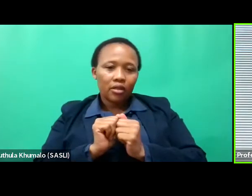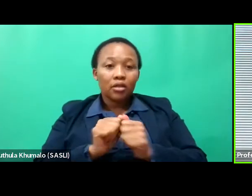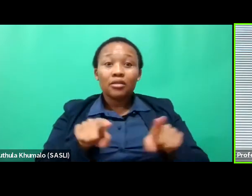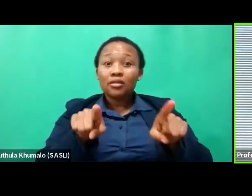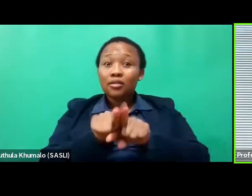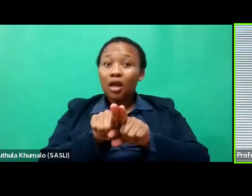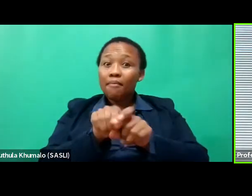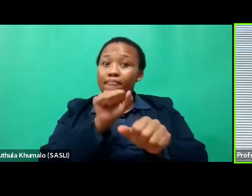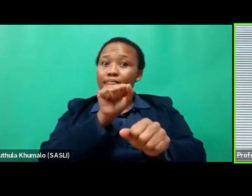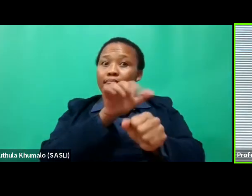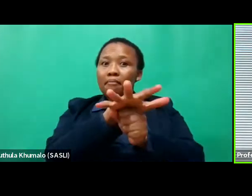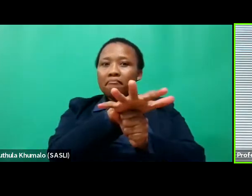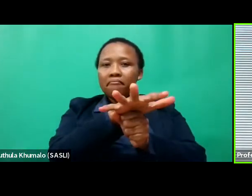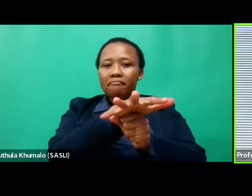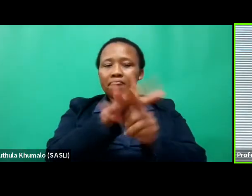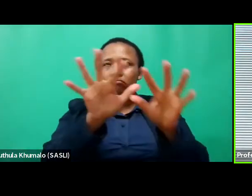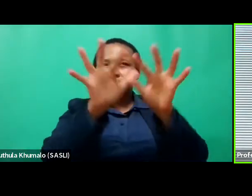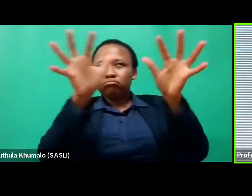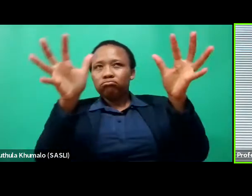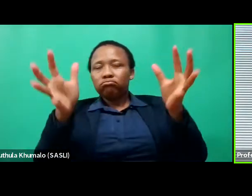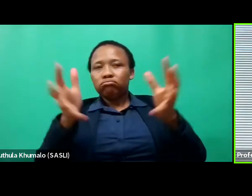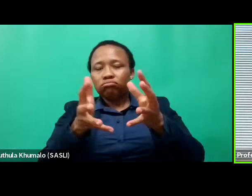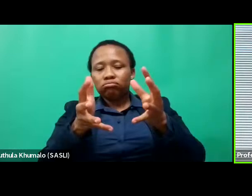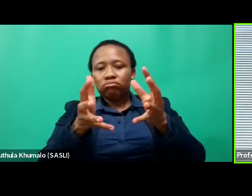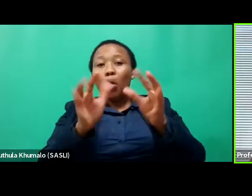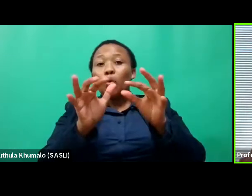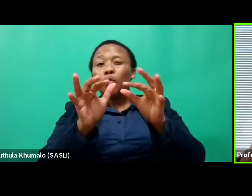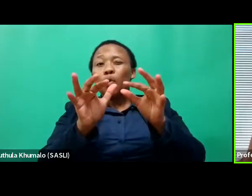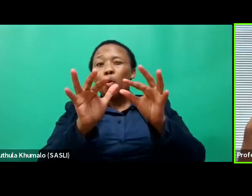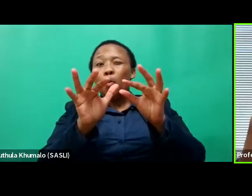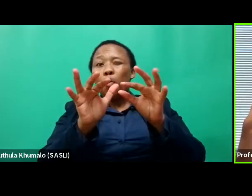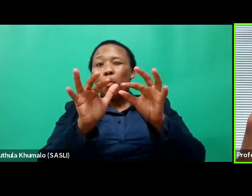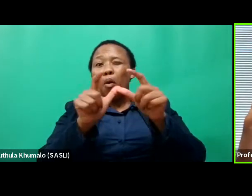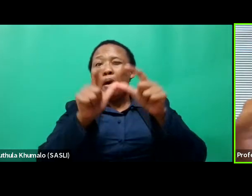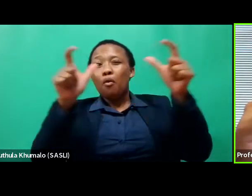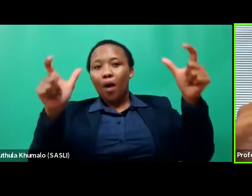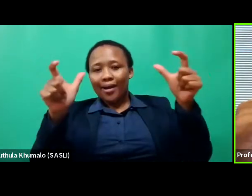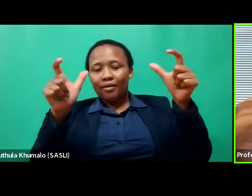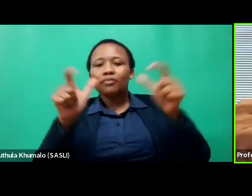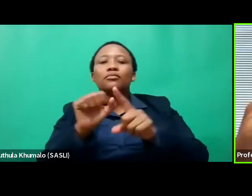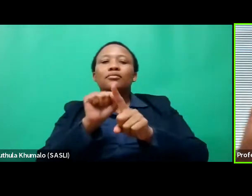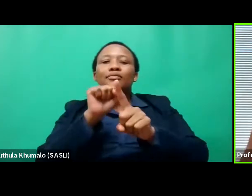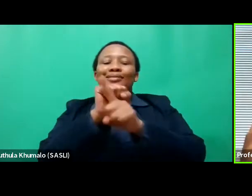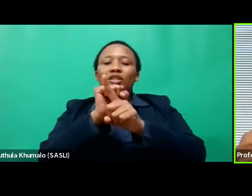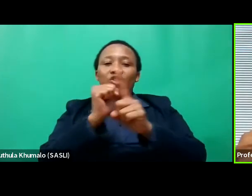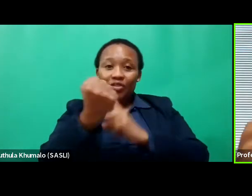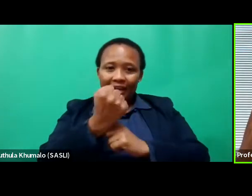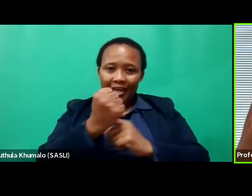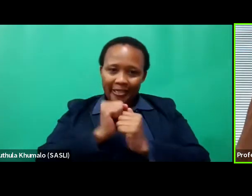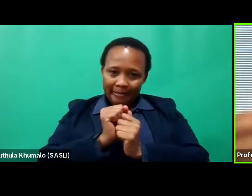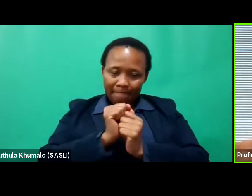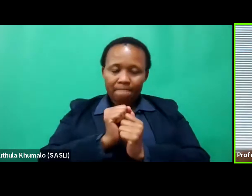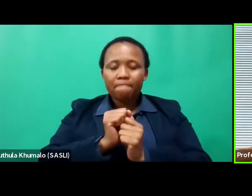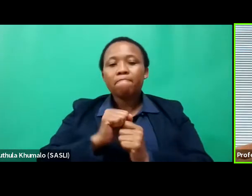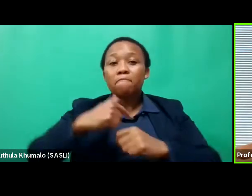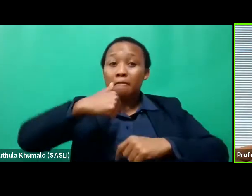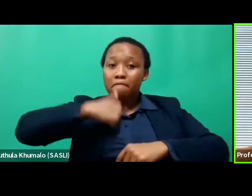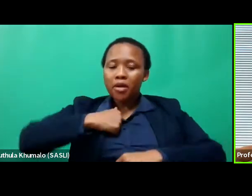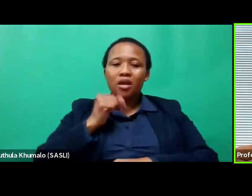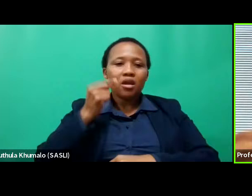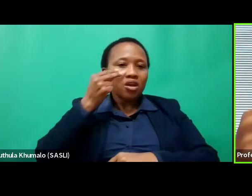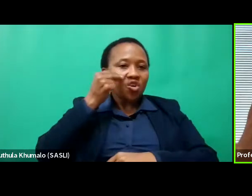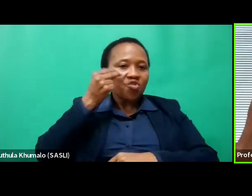society. So what I do is I try to put positive energy into the world. We as South